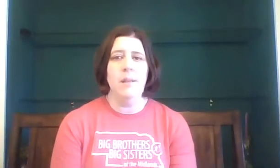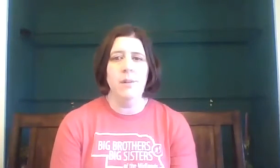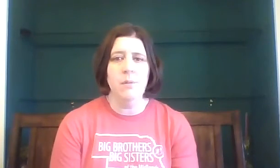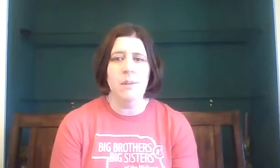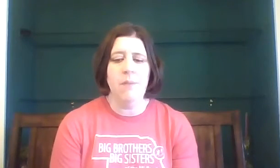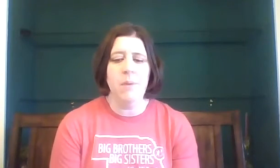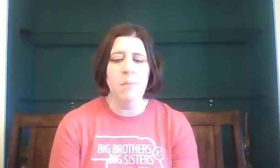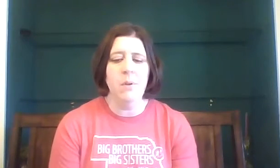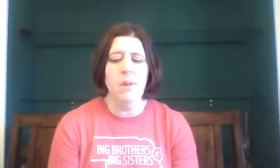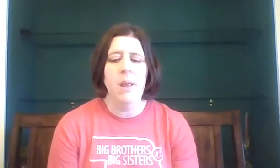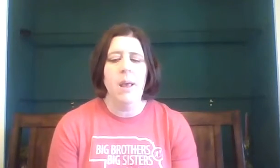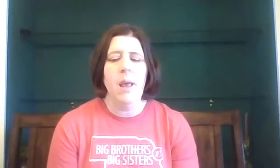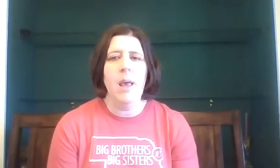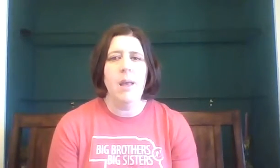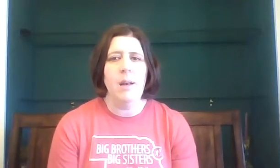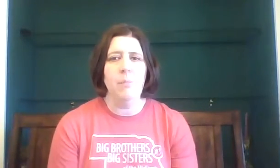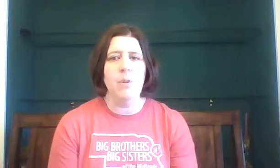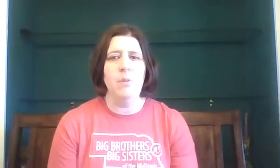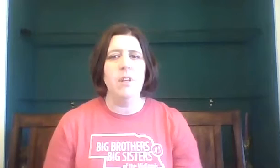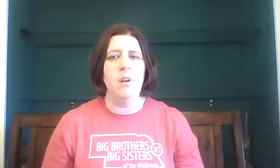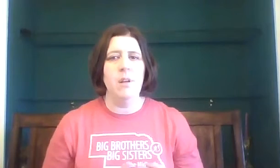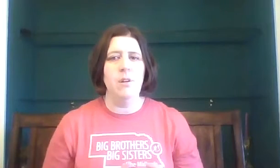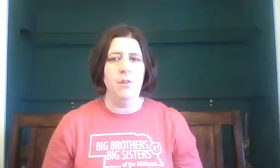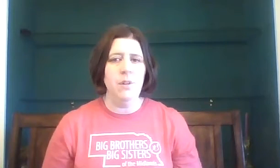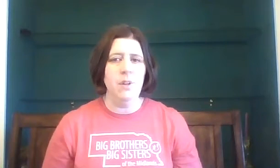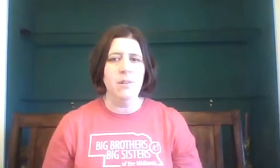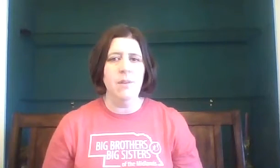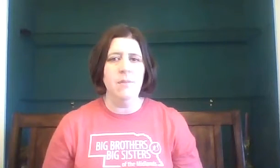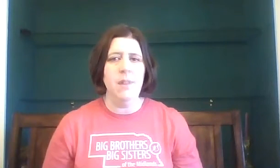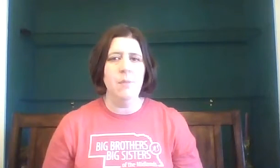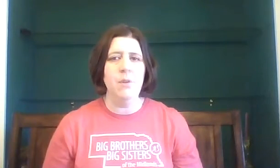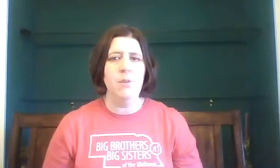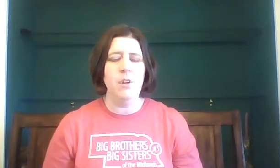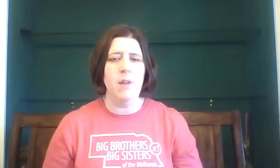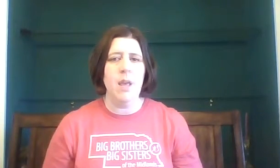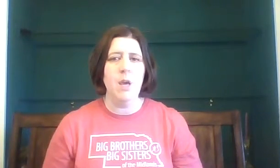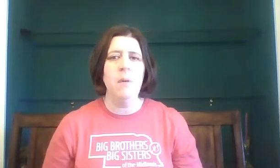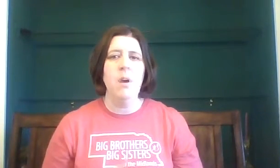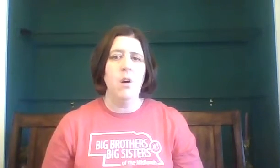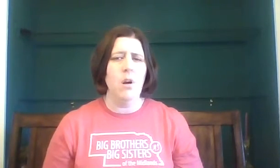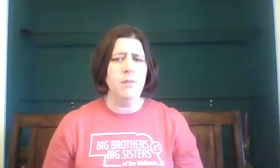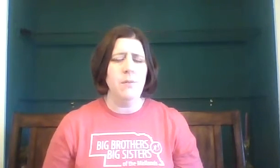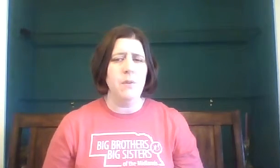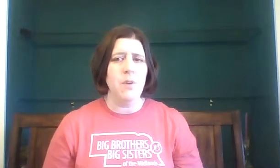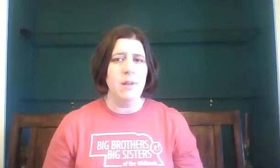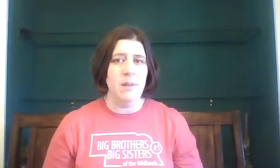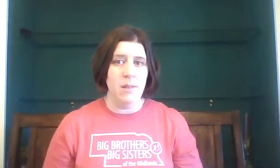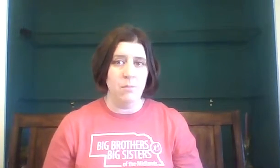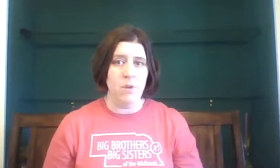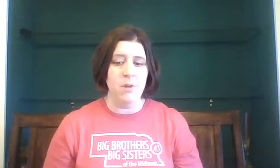easier with deaf people, and it helps you when you're introducing yourself to them using your name, or also if you're trying to tell them where you're